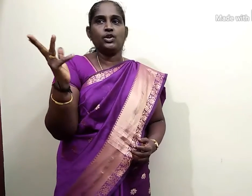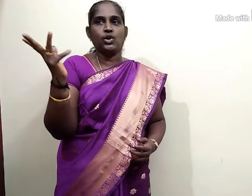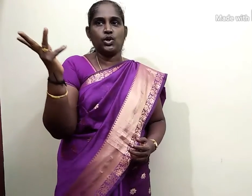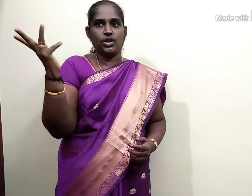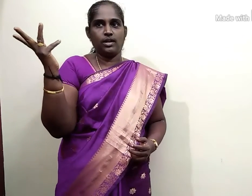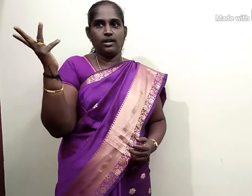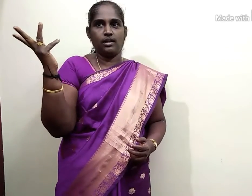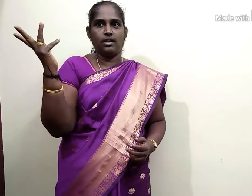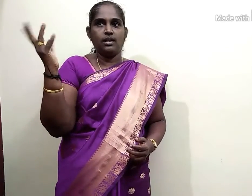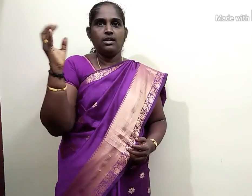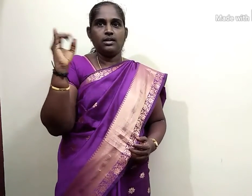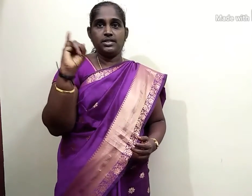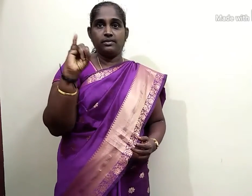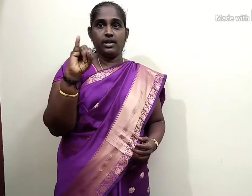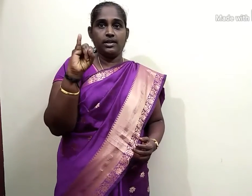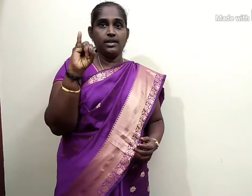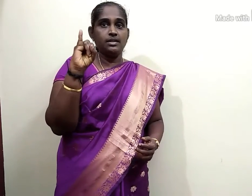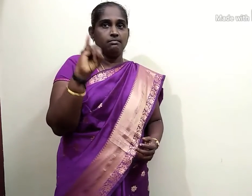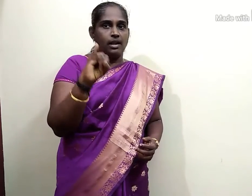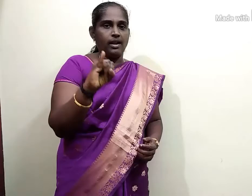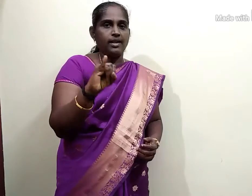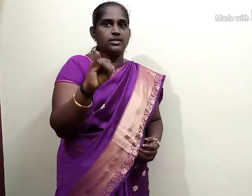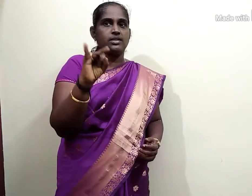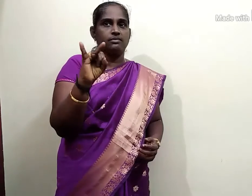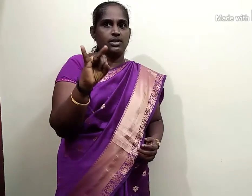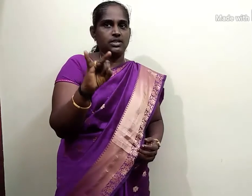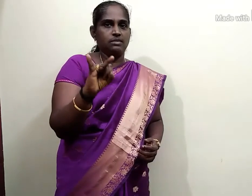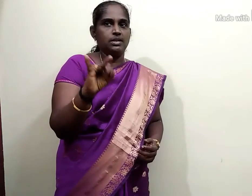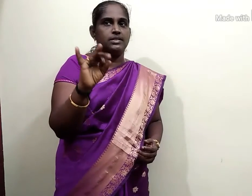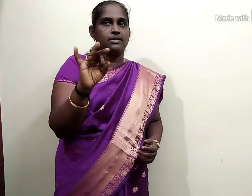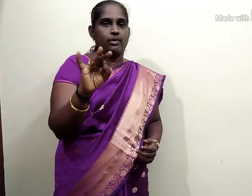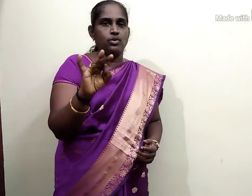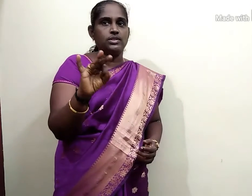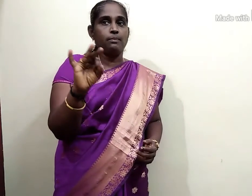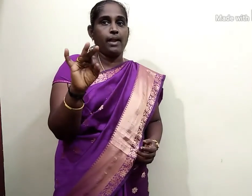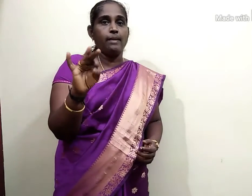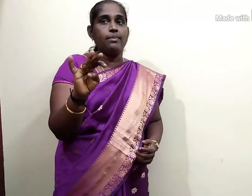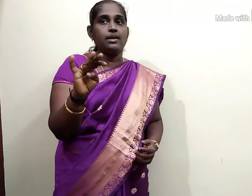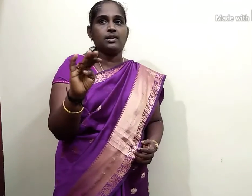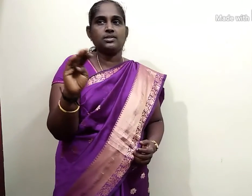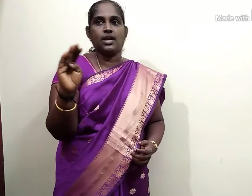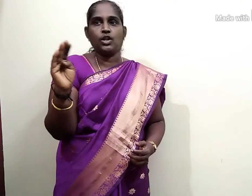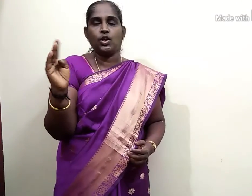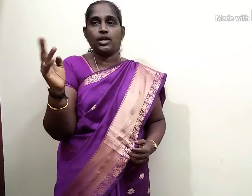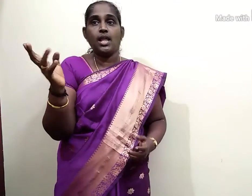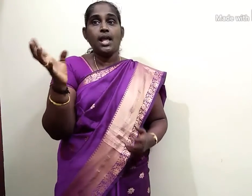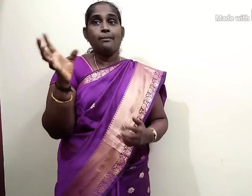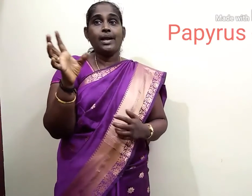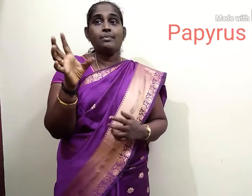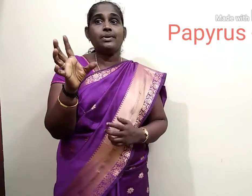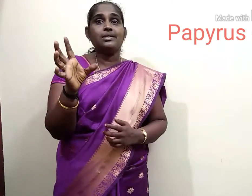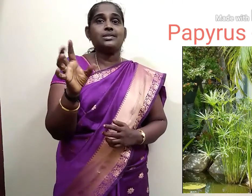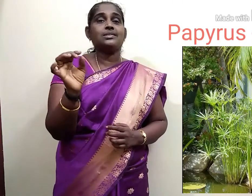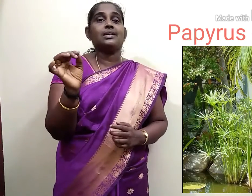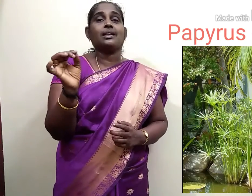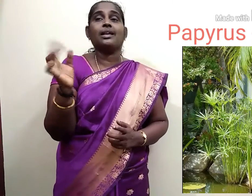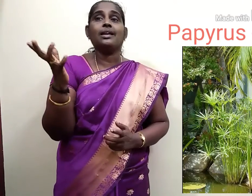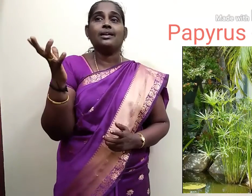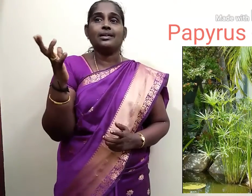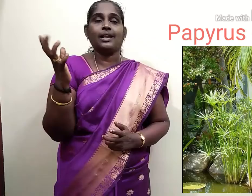and cotton. Cultivated millets, vegetables, fruits, papyrus and cotton. Papyrus is a reed.